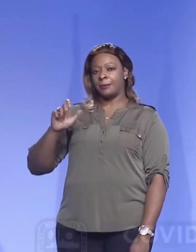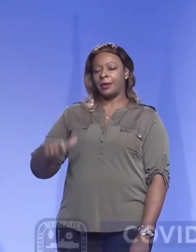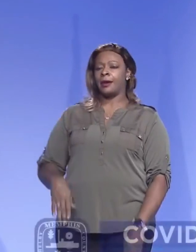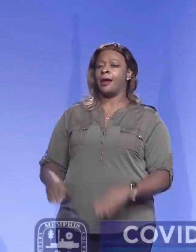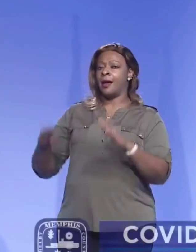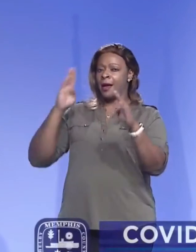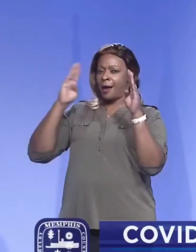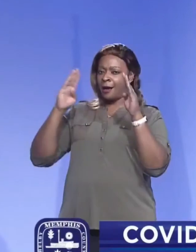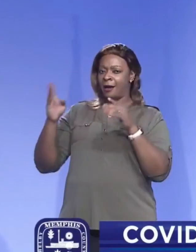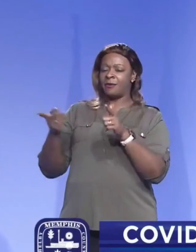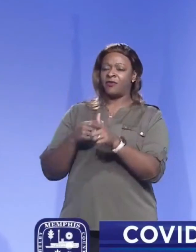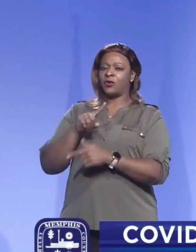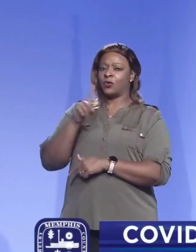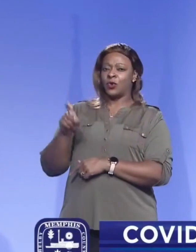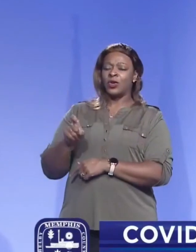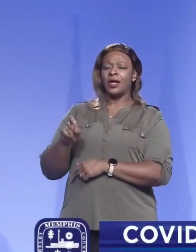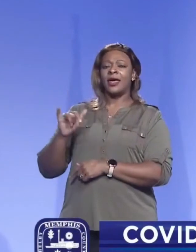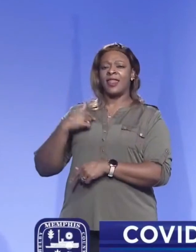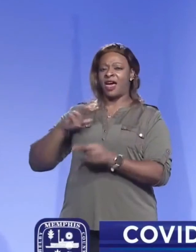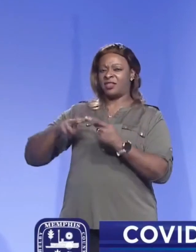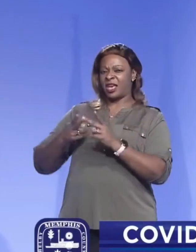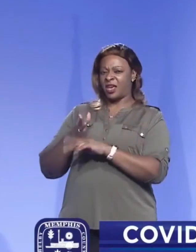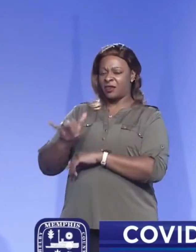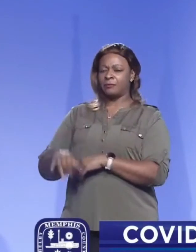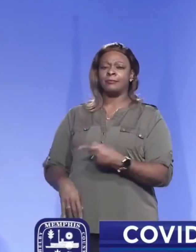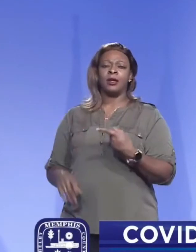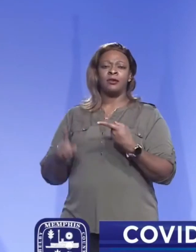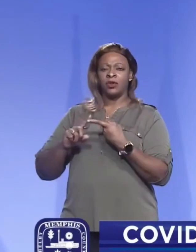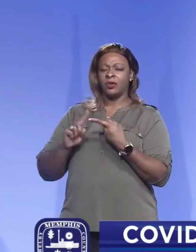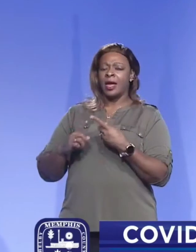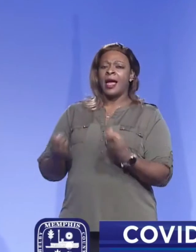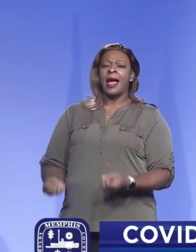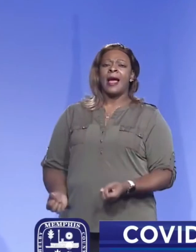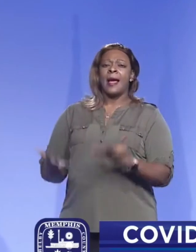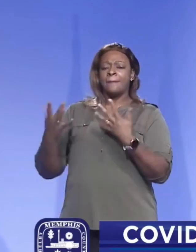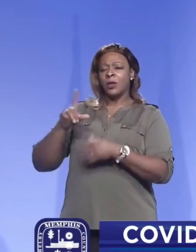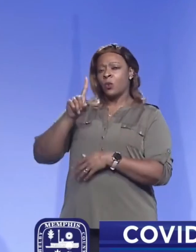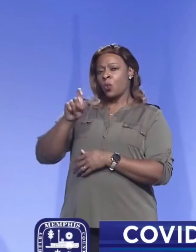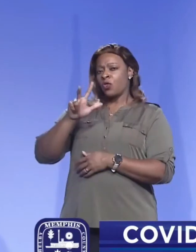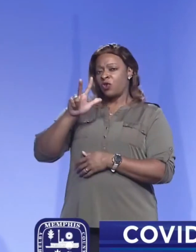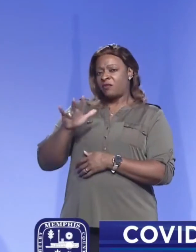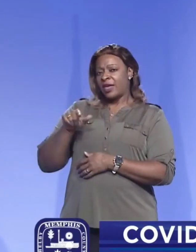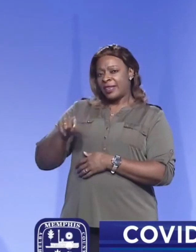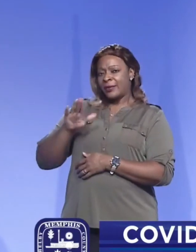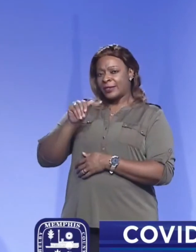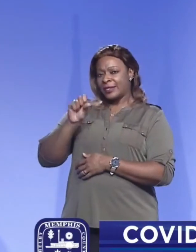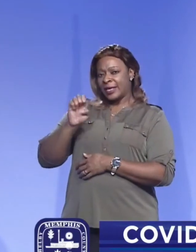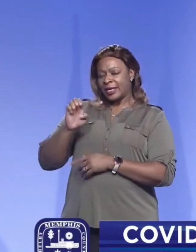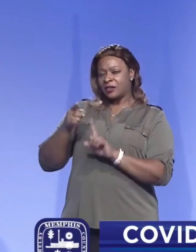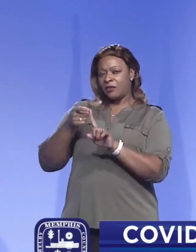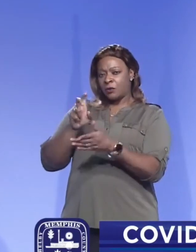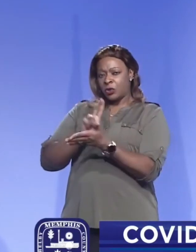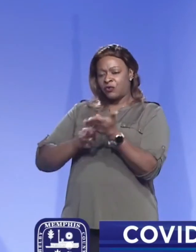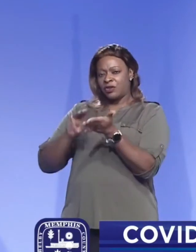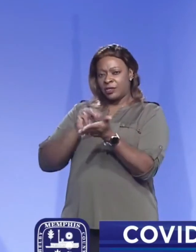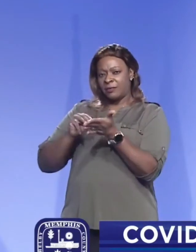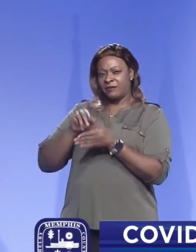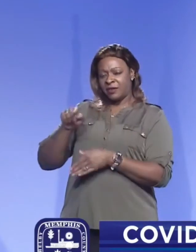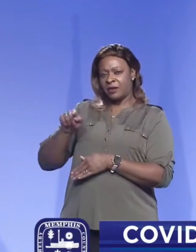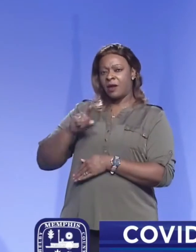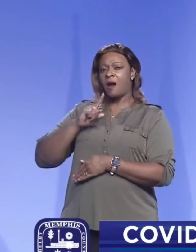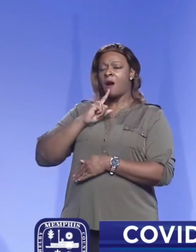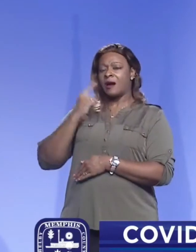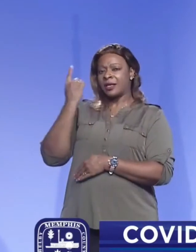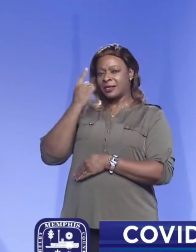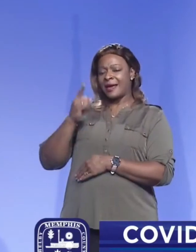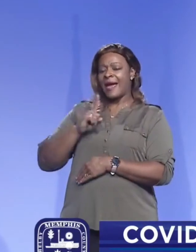Hi, my first question, then I'll have a follow-up, is how many of the 135 cases at the University of Memphis are